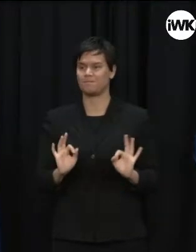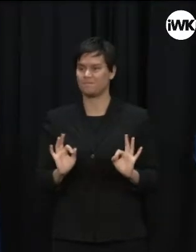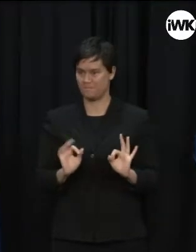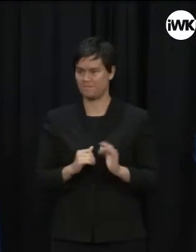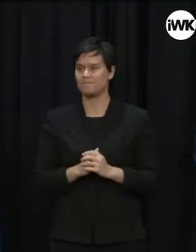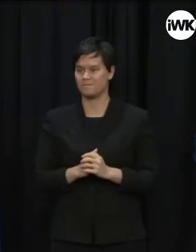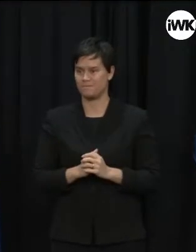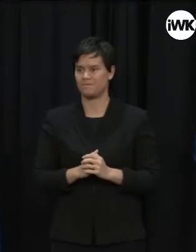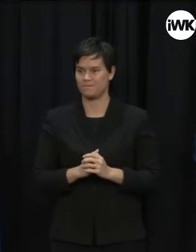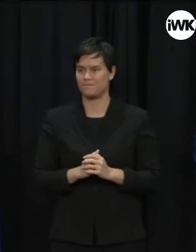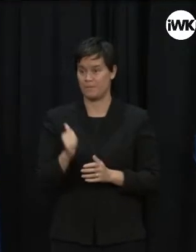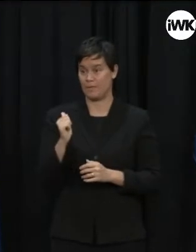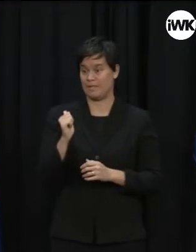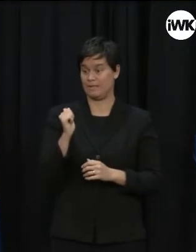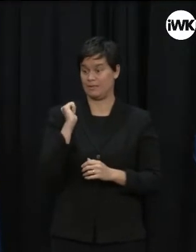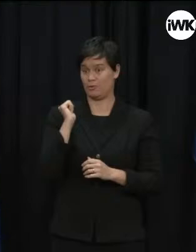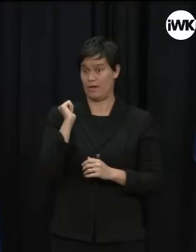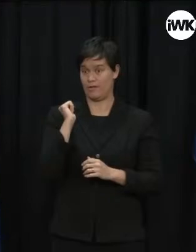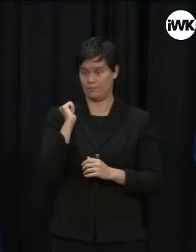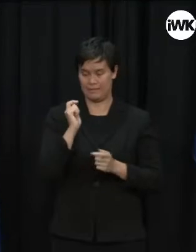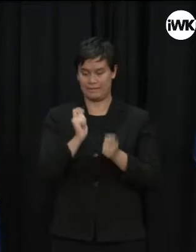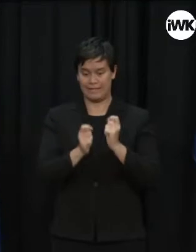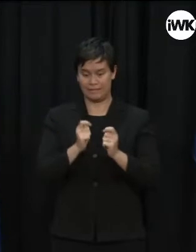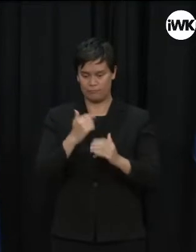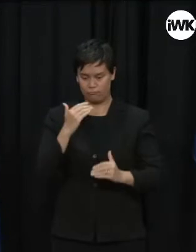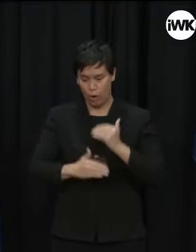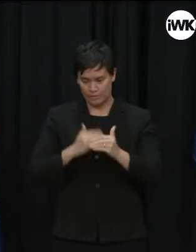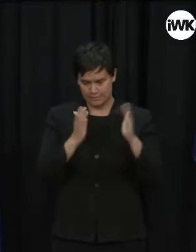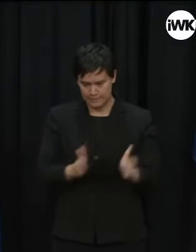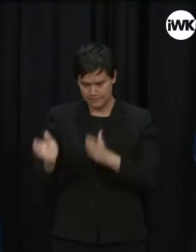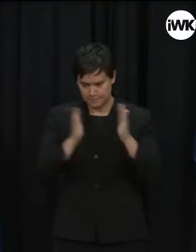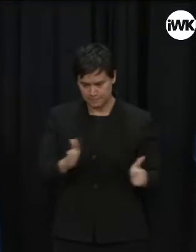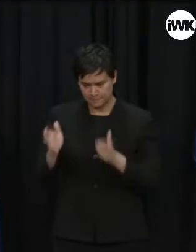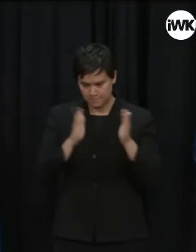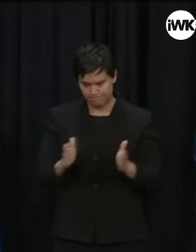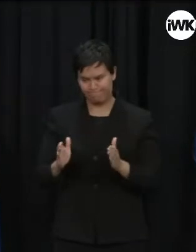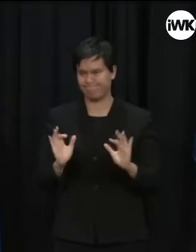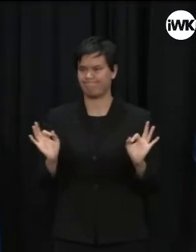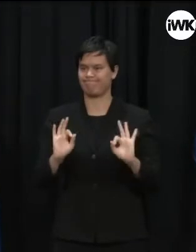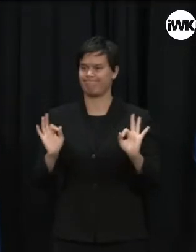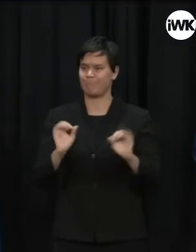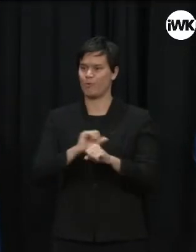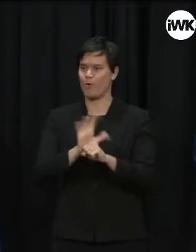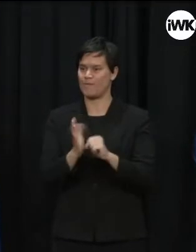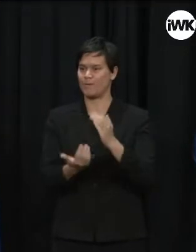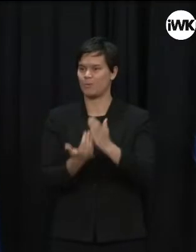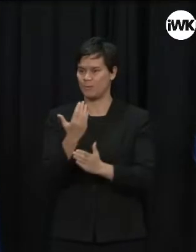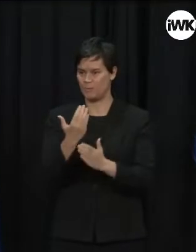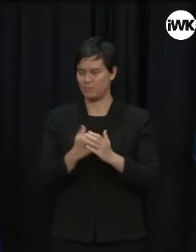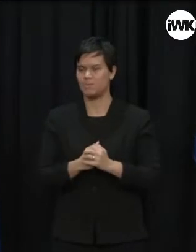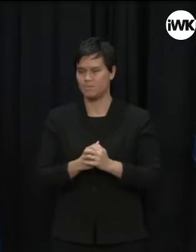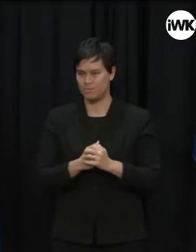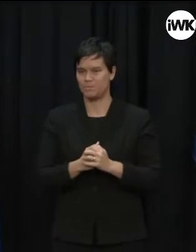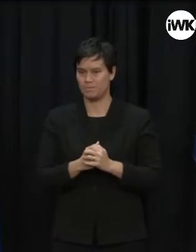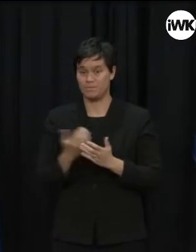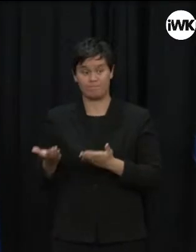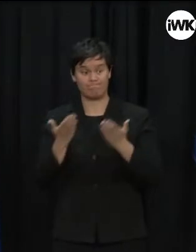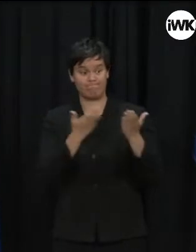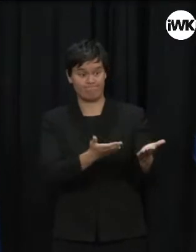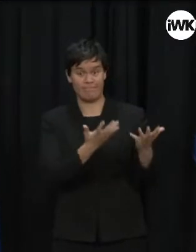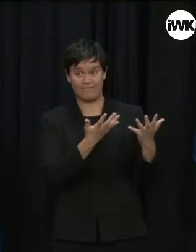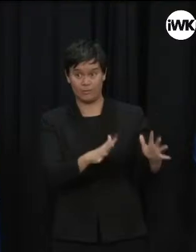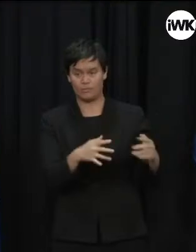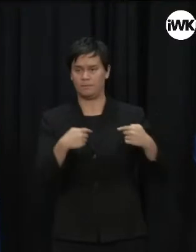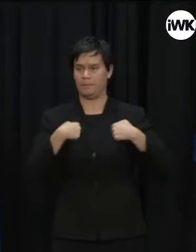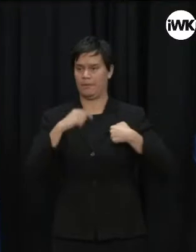results that were processed overnight. Once the Director General's given the daily update, I'm going to give you a bit more of an update on what's happening at the Pullman